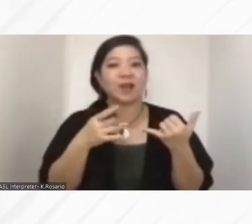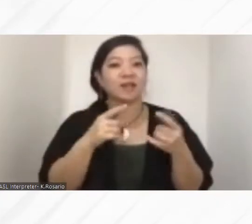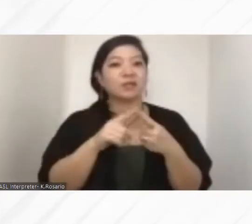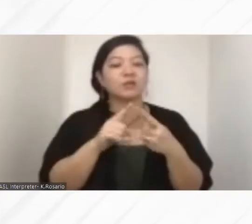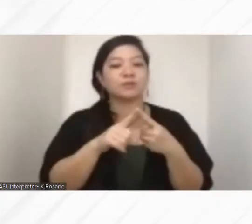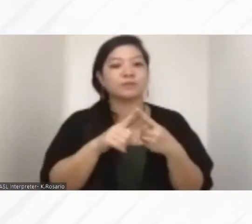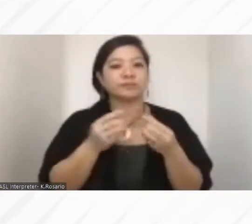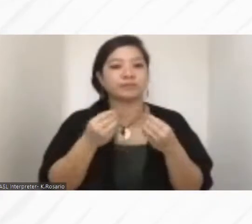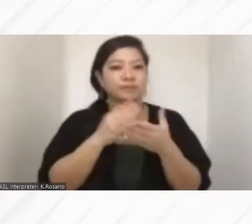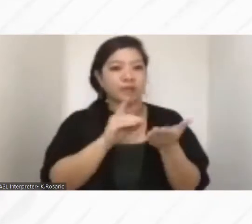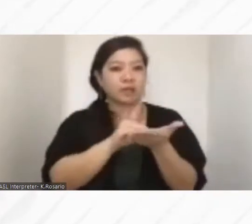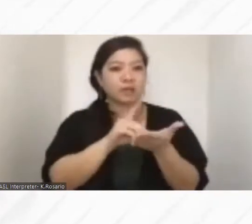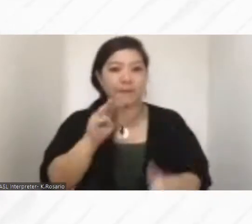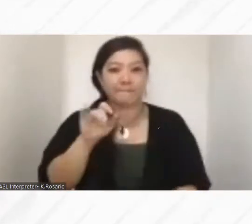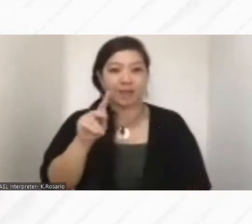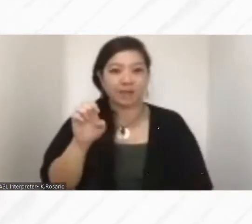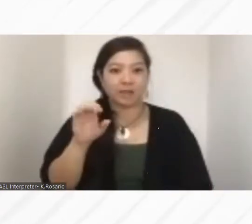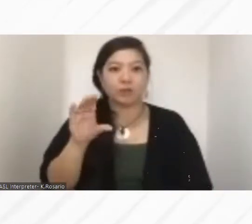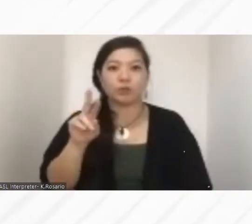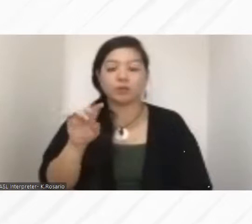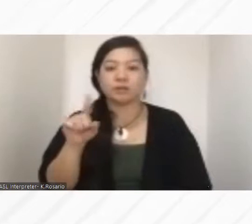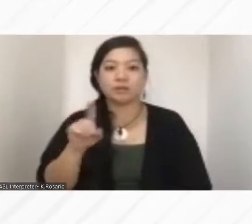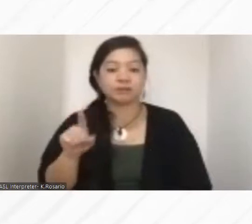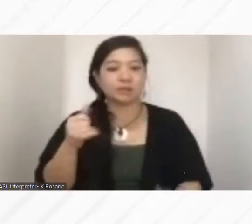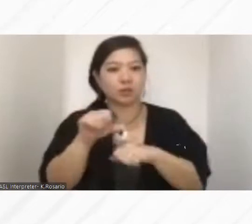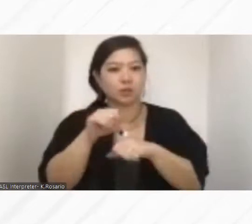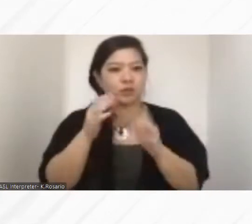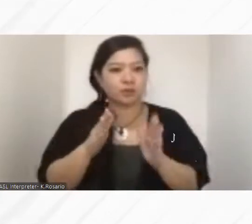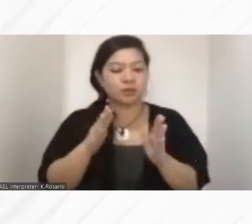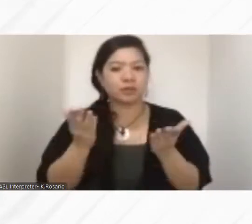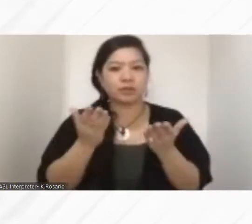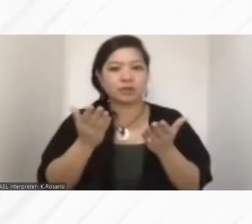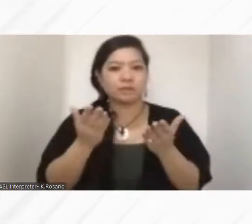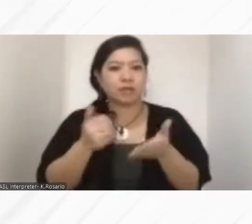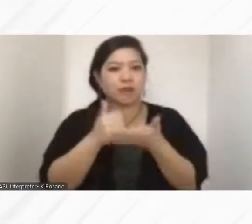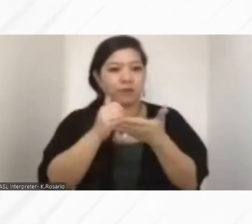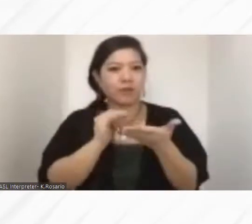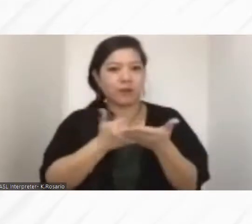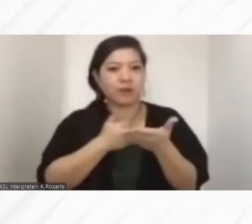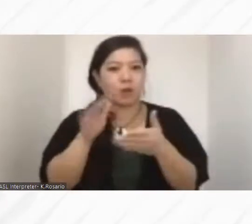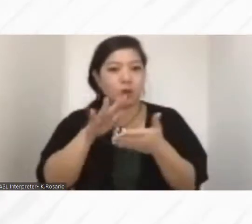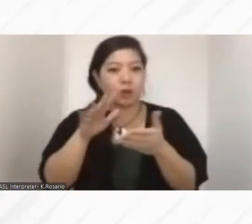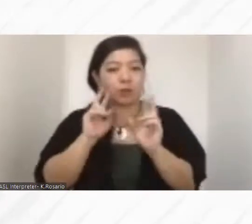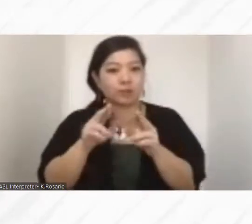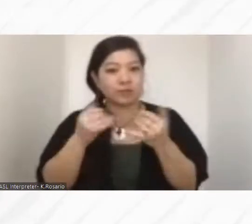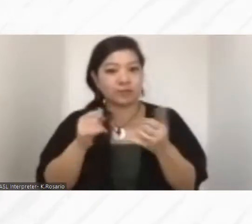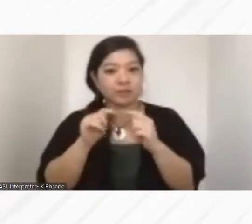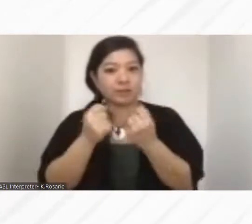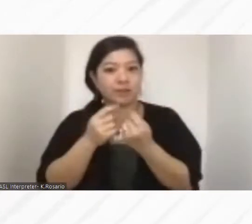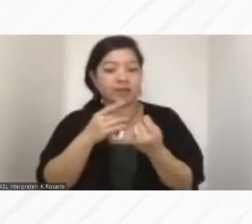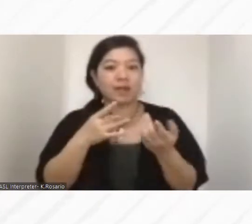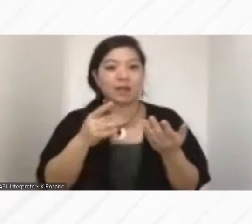to Dr. Mike Cruz, who leads our surgeon cell. He has been instrumental in our local response. I'd also like to acknowledge